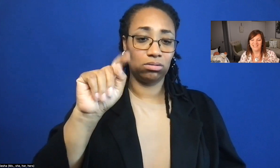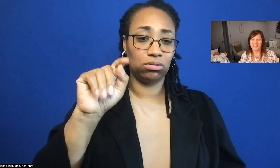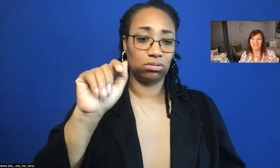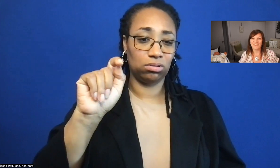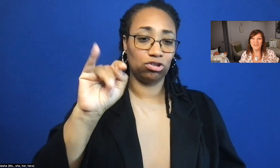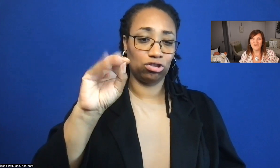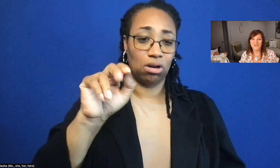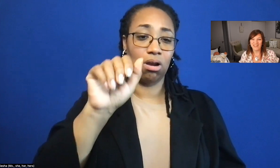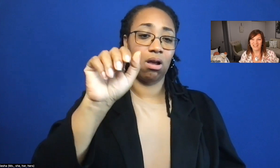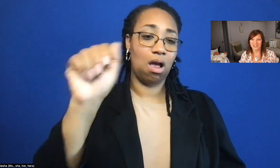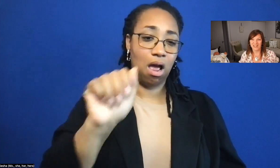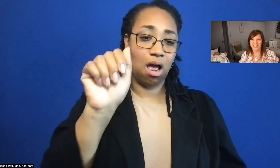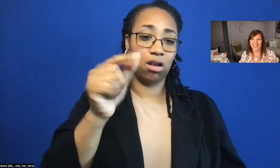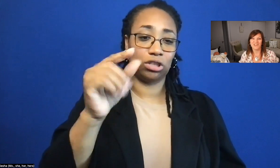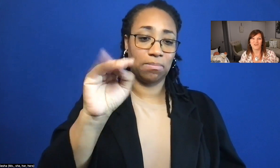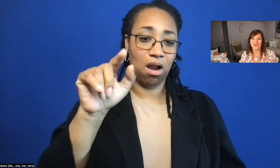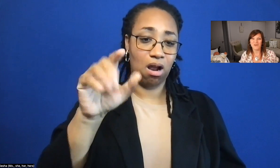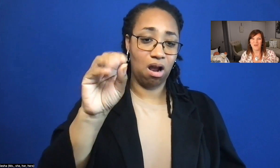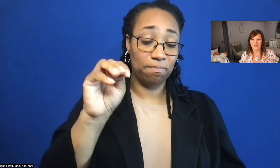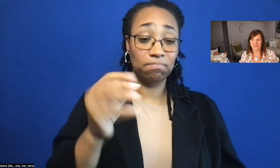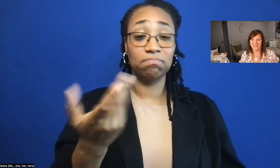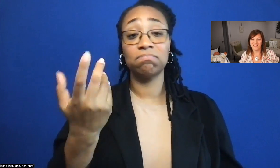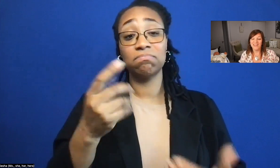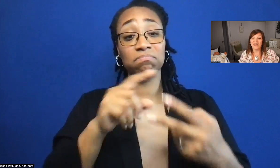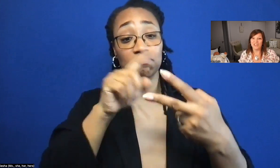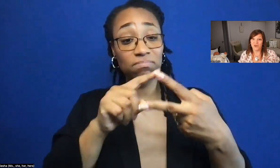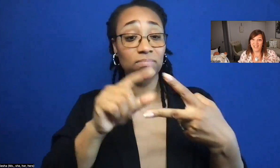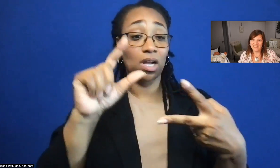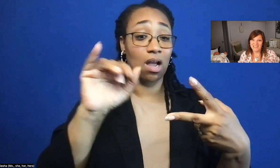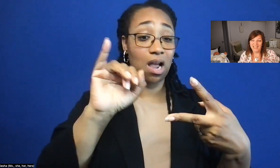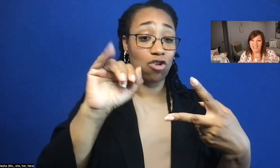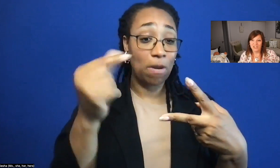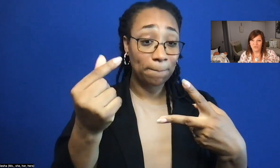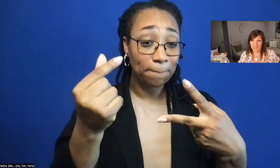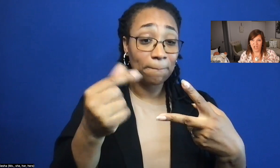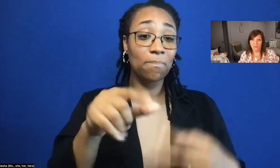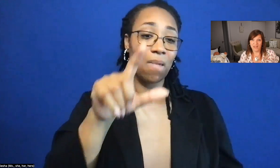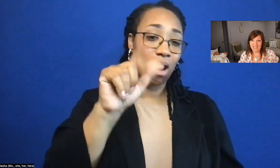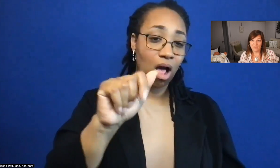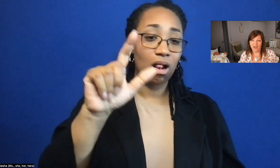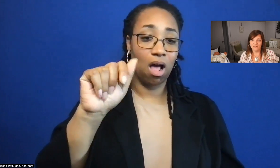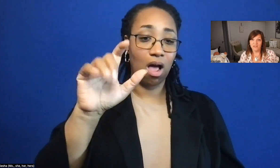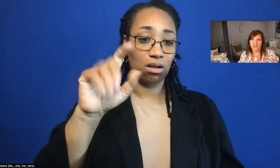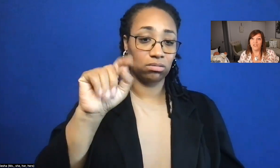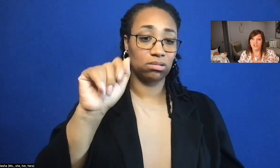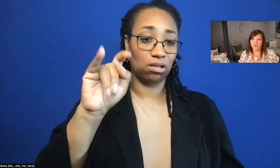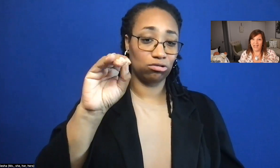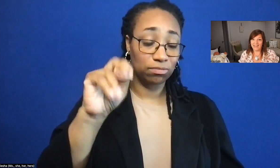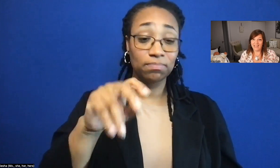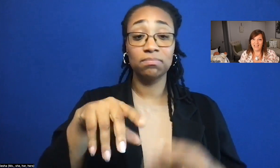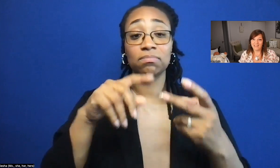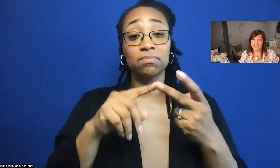Congratulations on your new feeding journey and your new baby. Don't hesitate to reach out by email